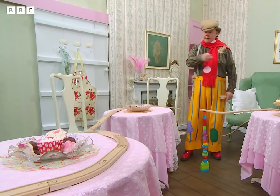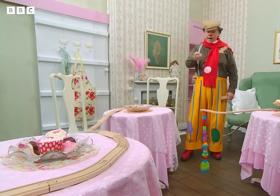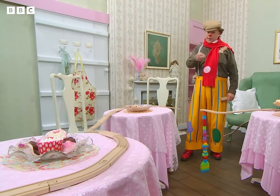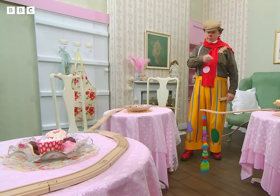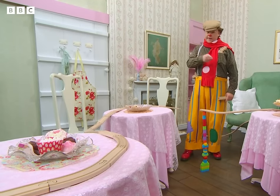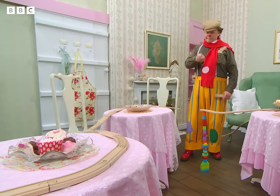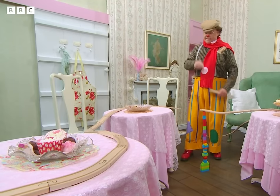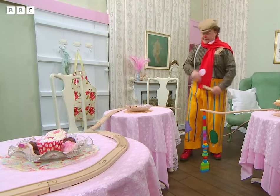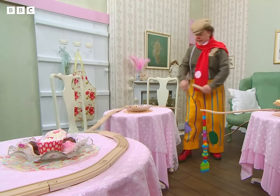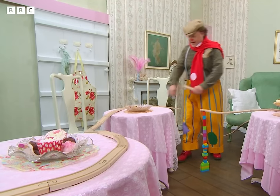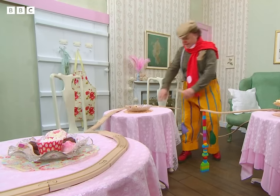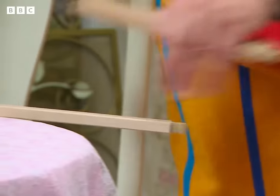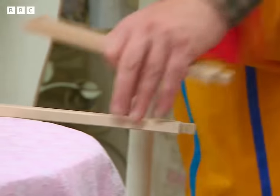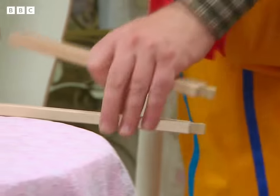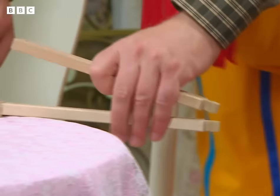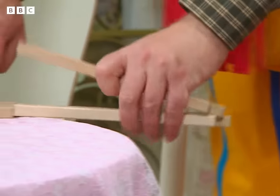like all this mess, you know.